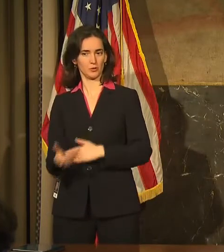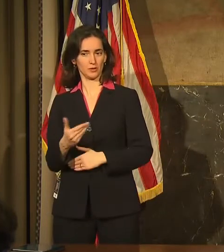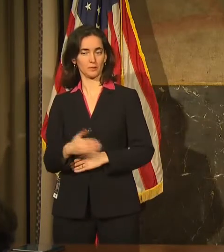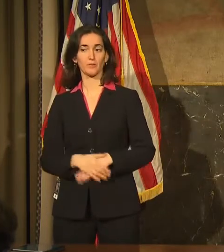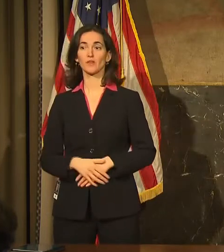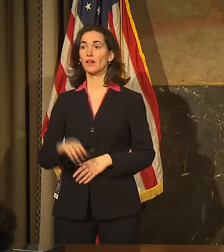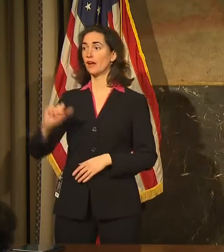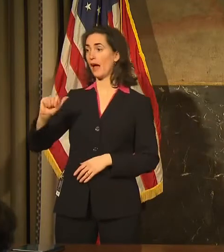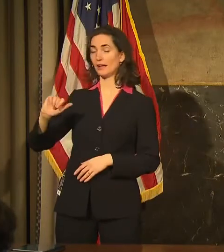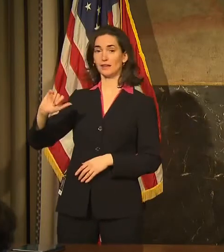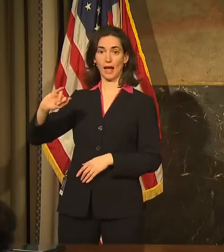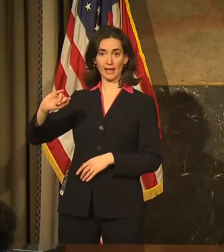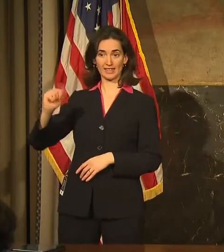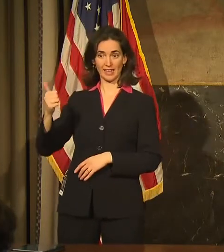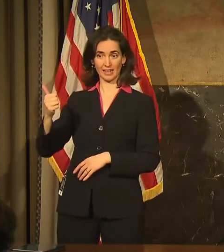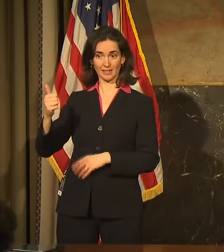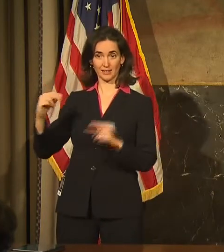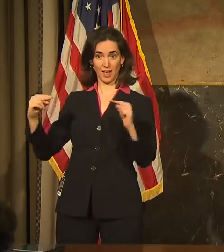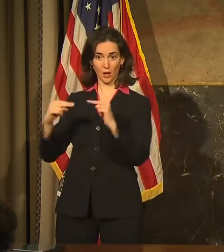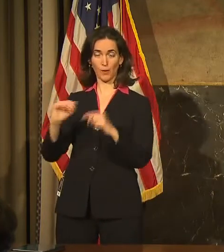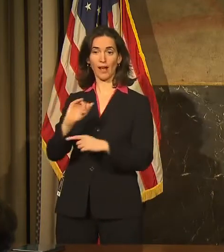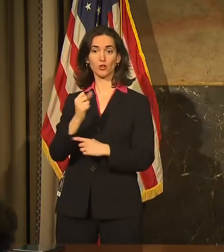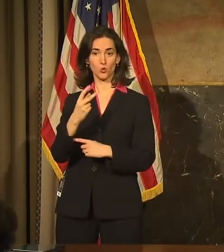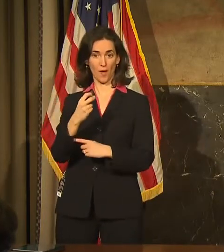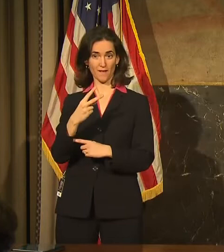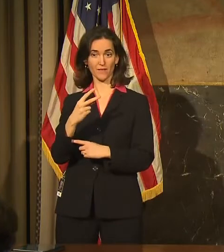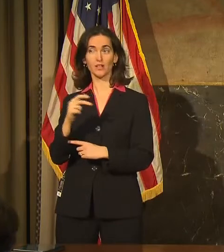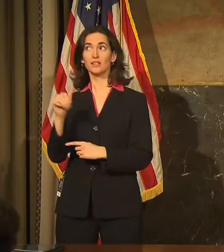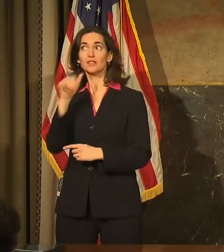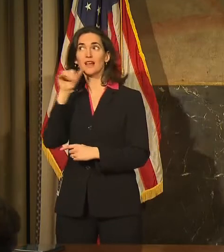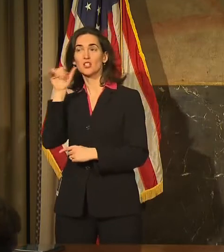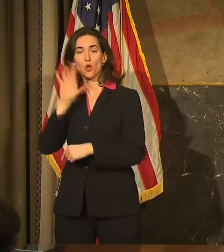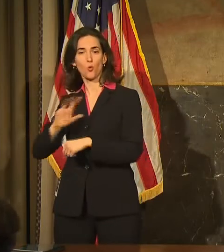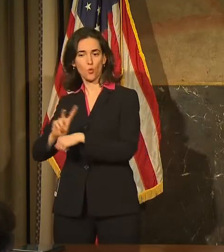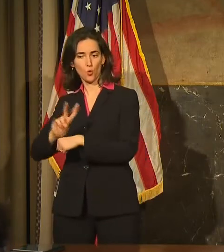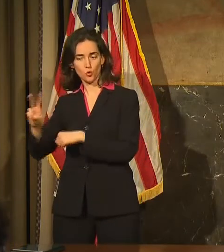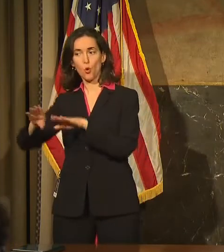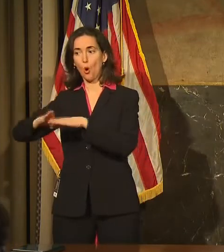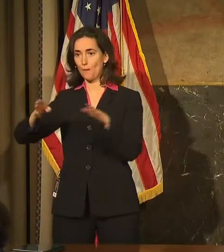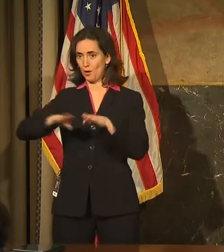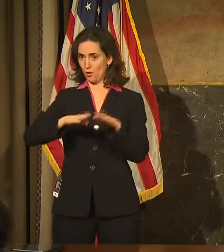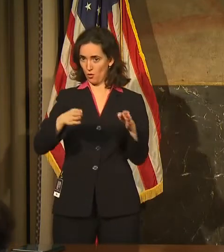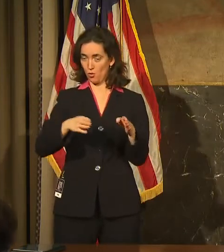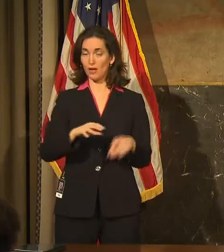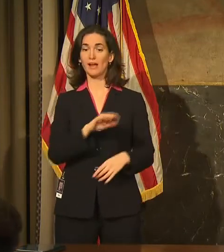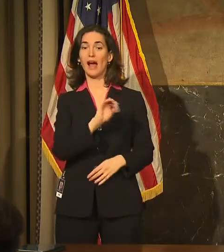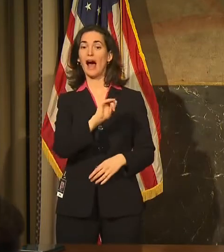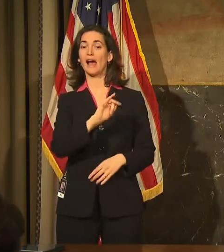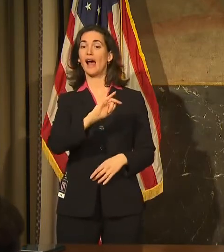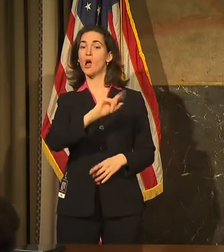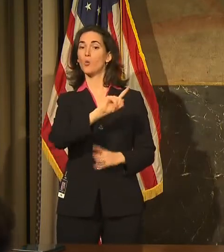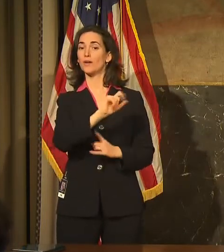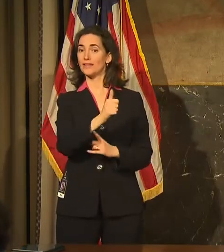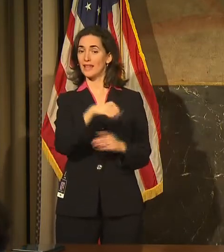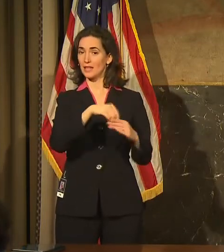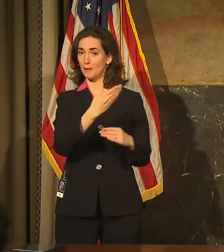I-10 and 12 did open yesterday at around 2 o'clock. I-110 in Baton Rouge is now